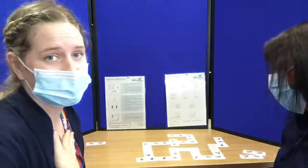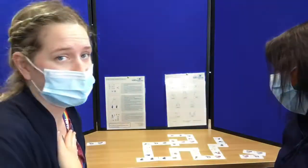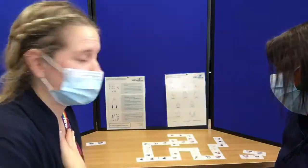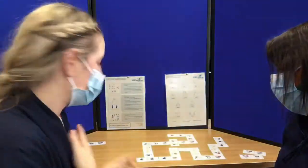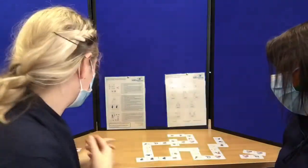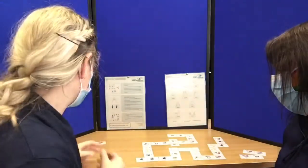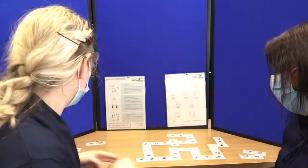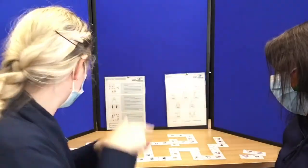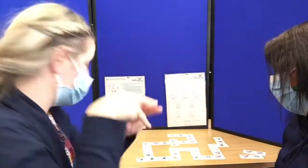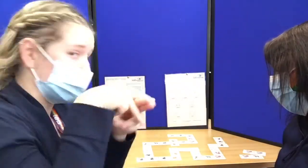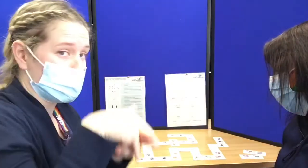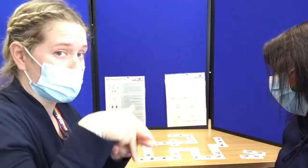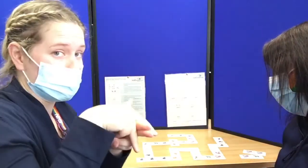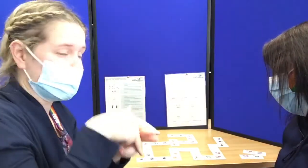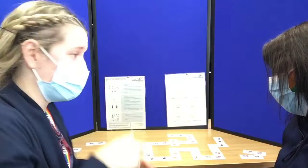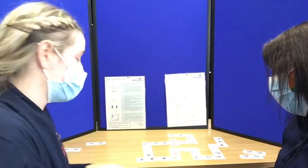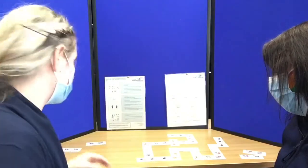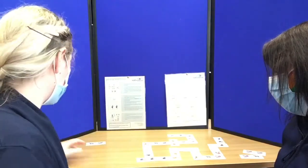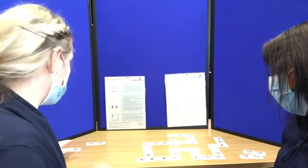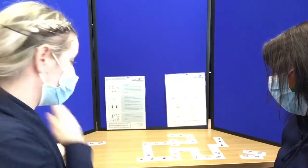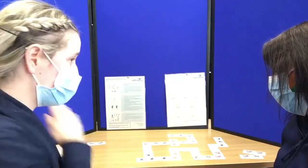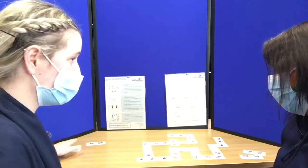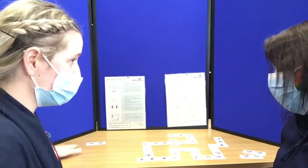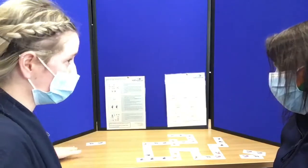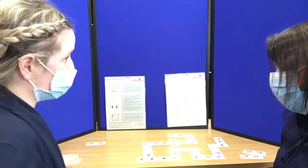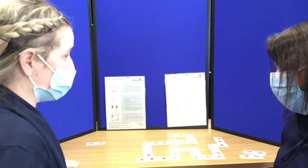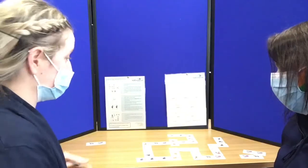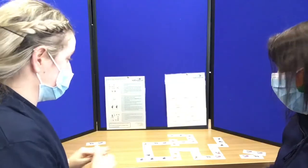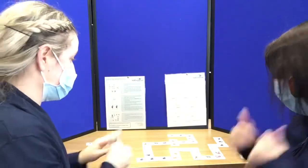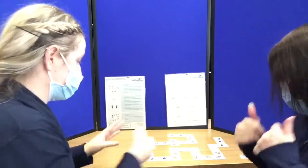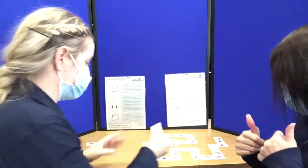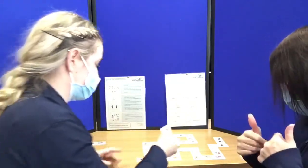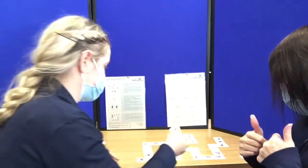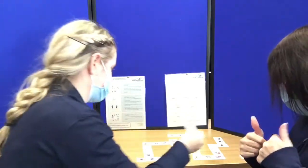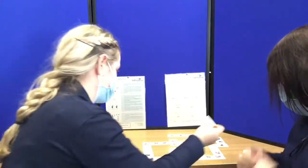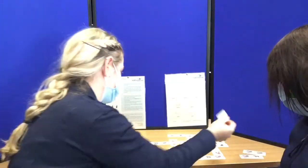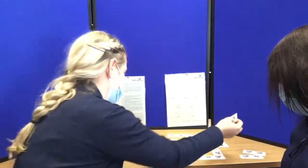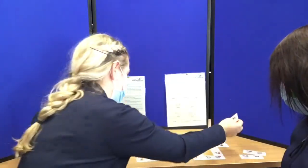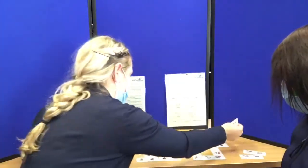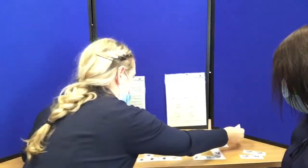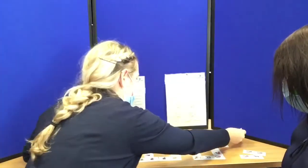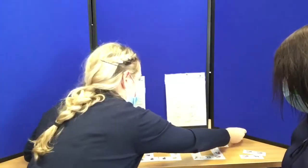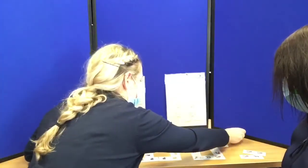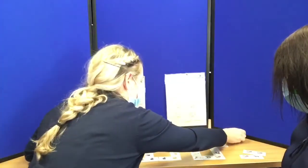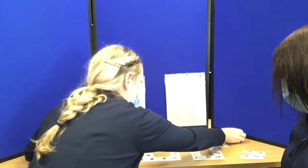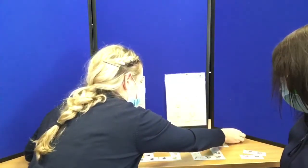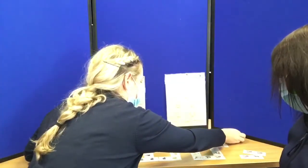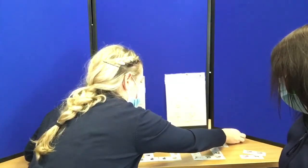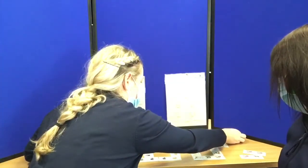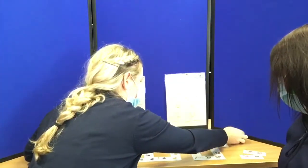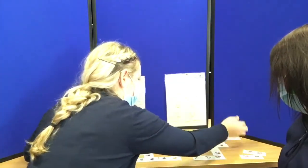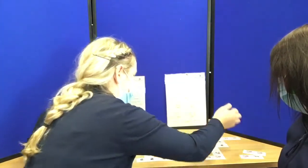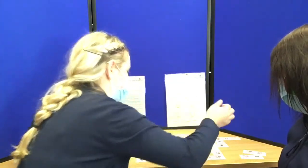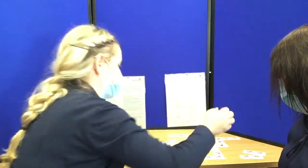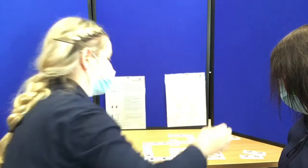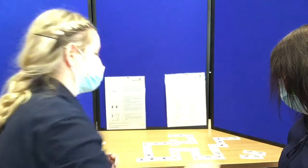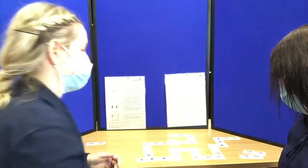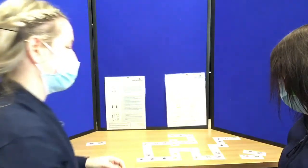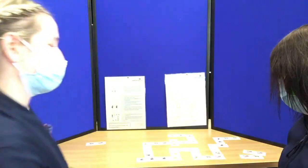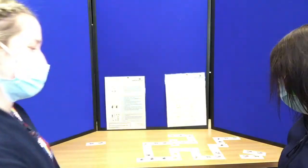me, I have a horse left because I've got no more rabbits left. Yay. There we go. Oh, Two I